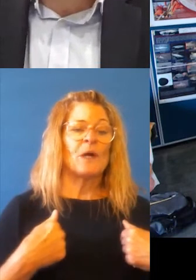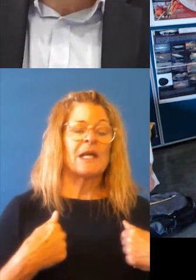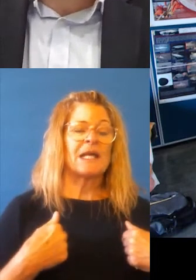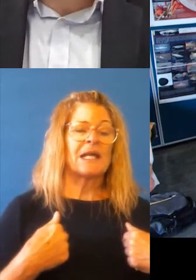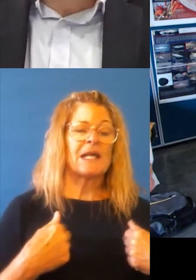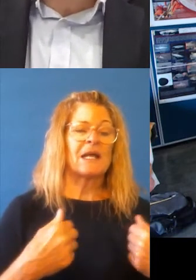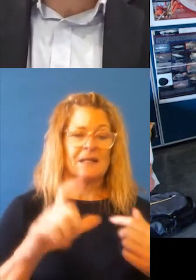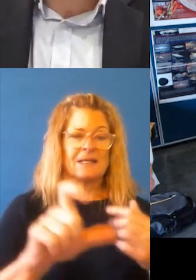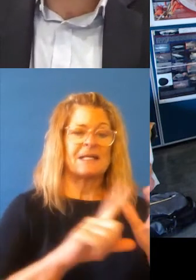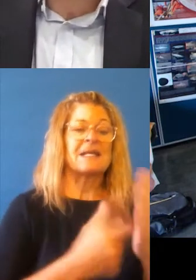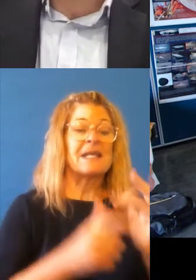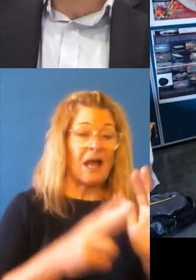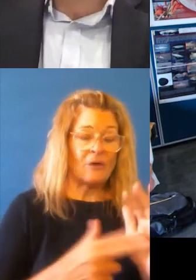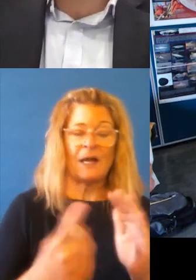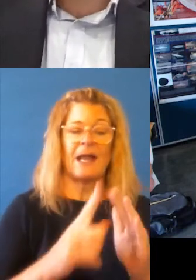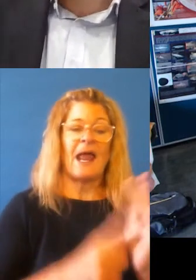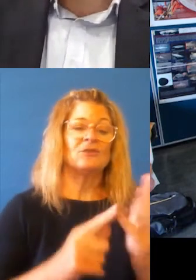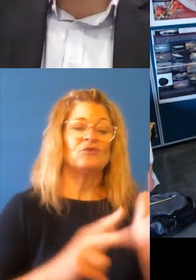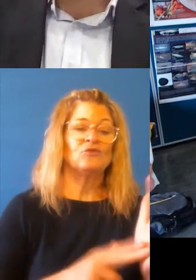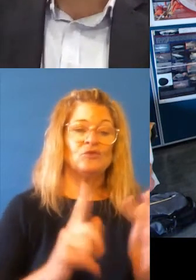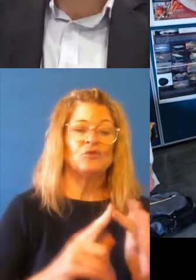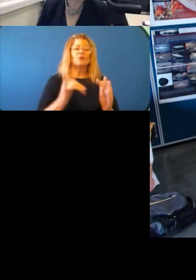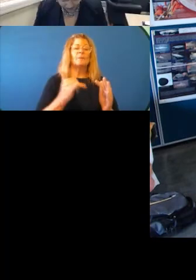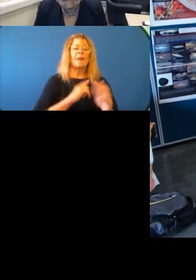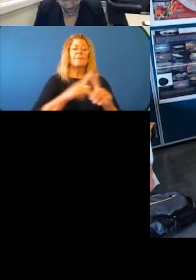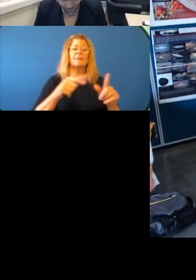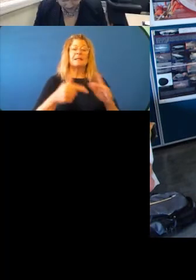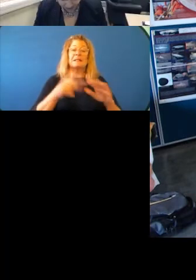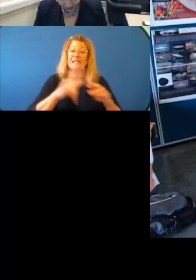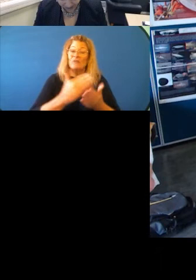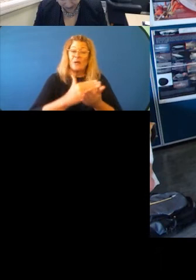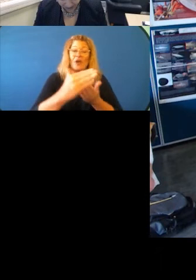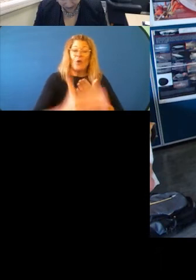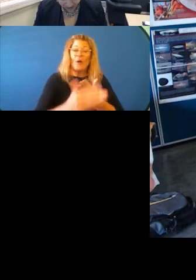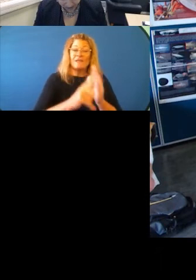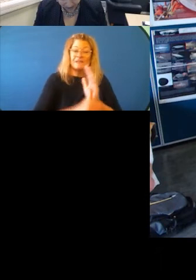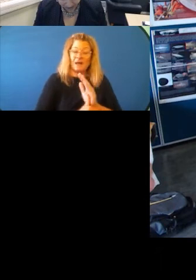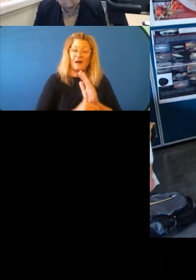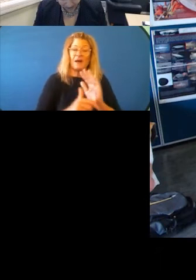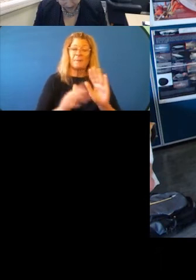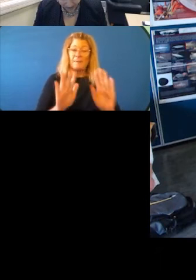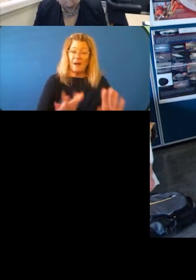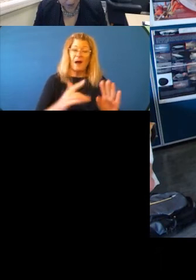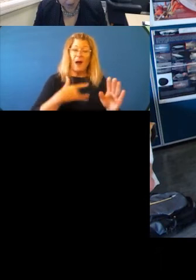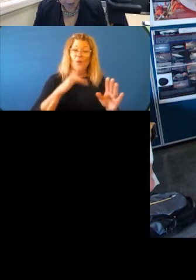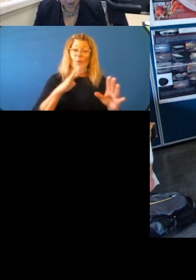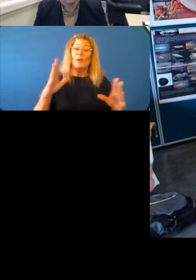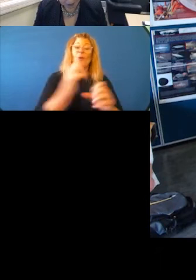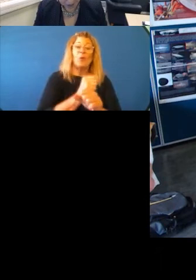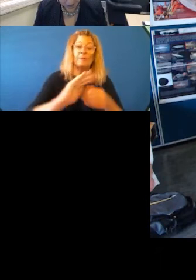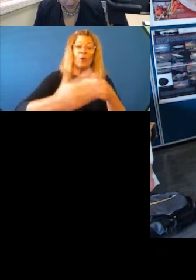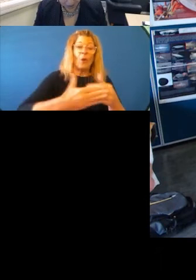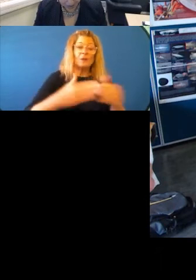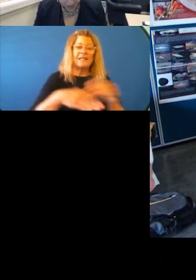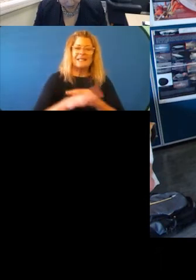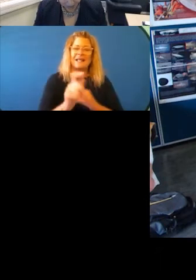discussion, Caren, as well as June, if we go over time. So we'll I'll be eagerly wrapping you up in just